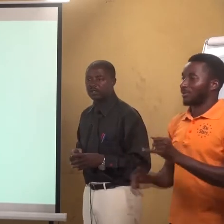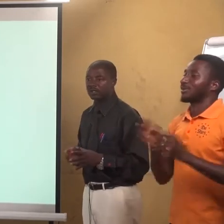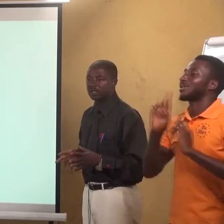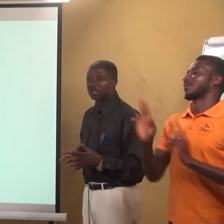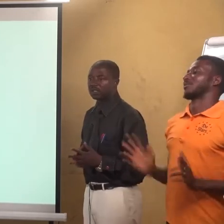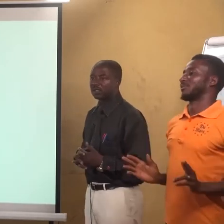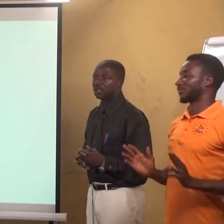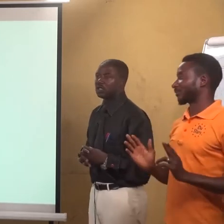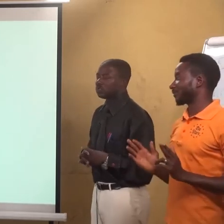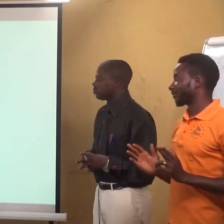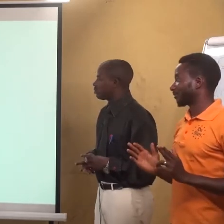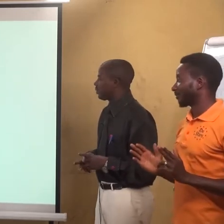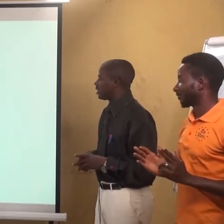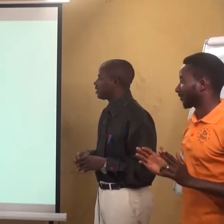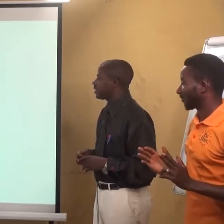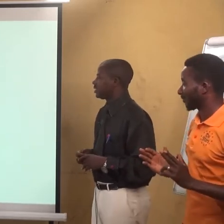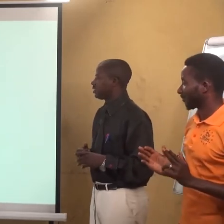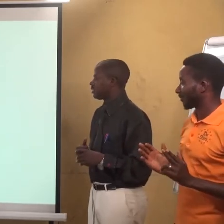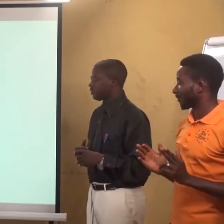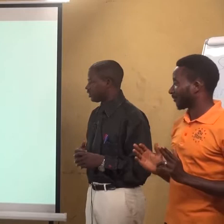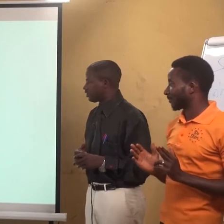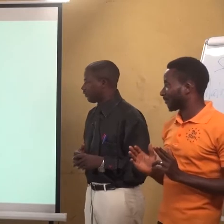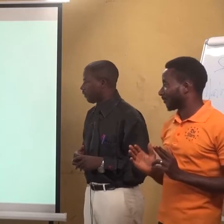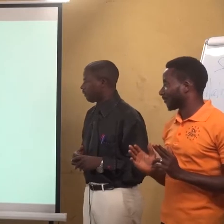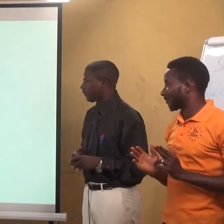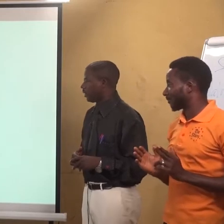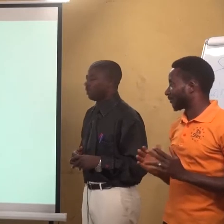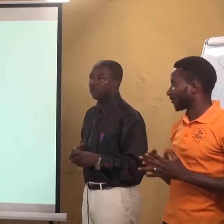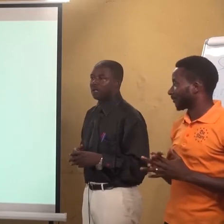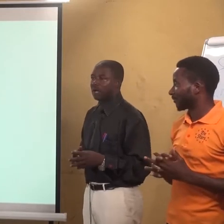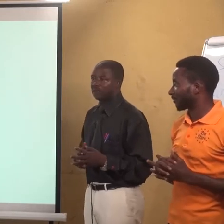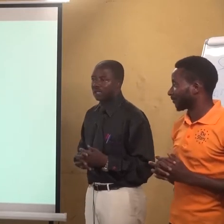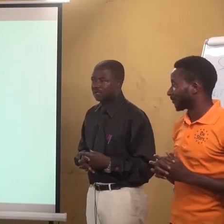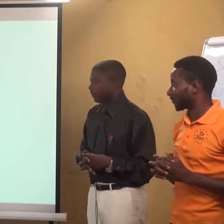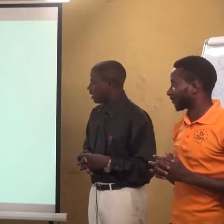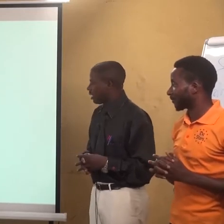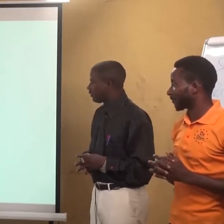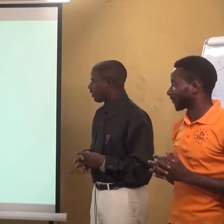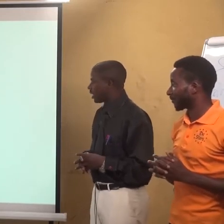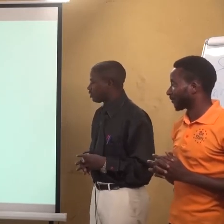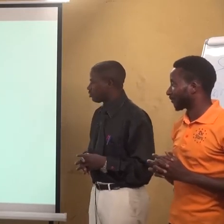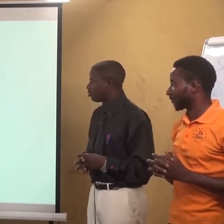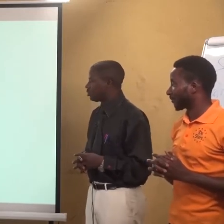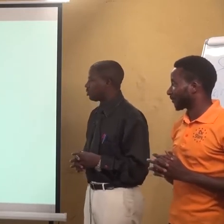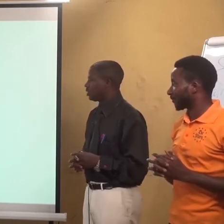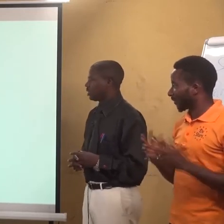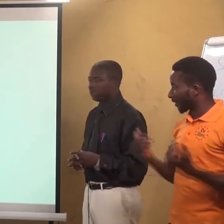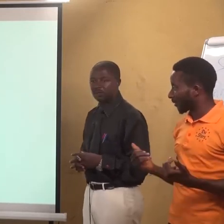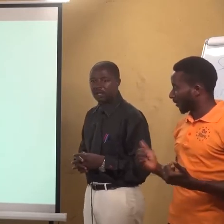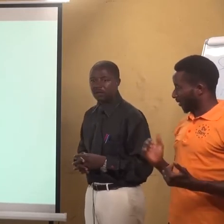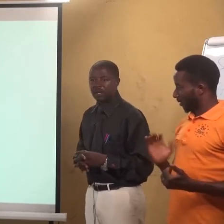power 6 is 6, 2 to the power 6 is 64. Having that, we have